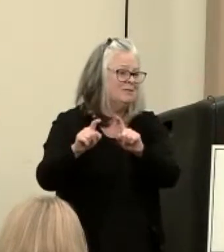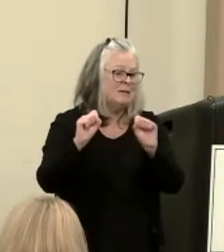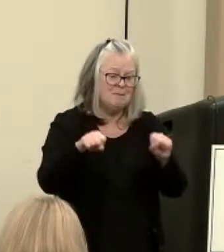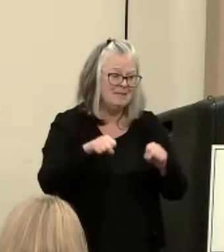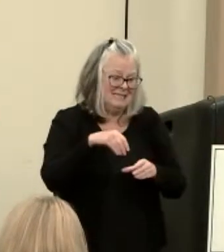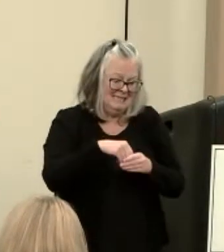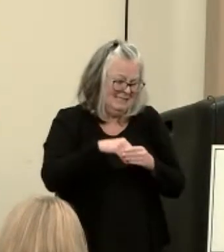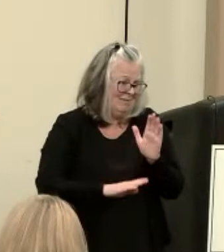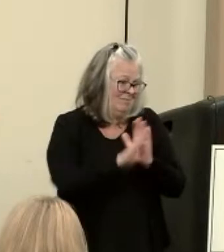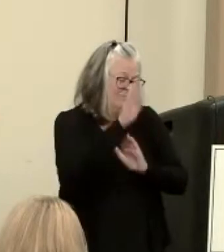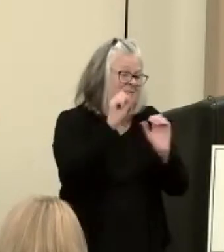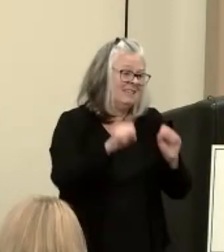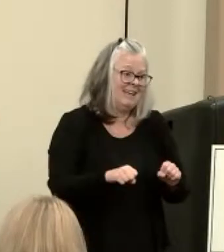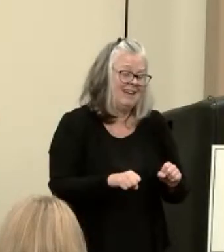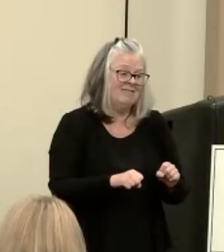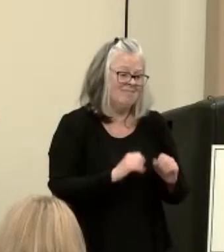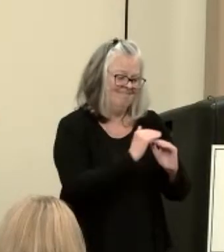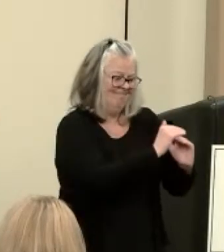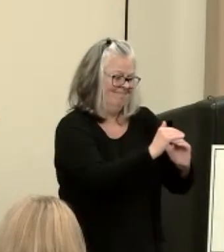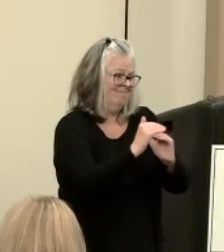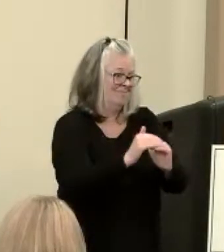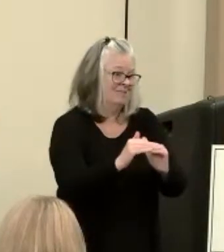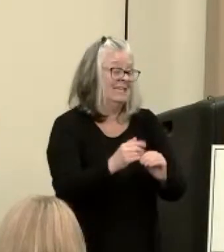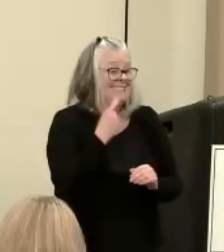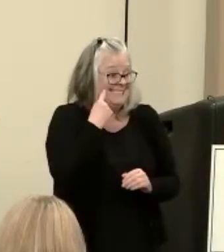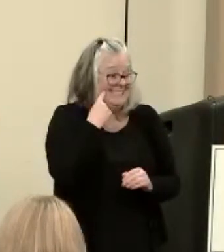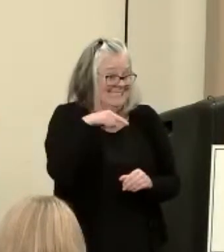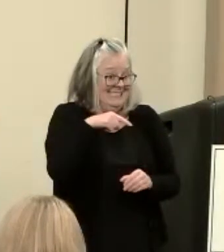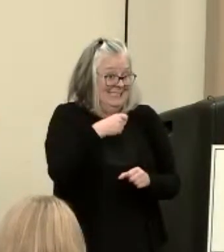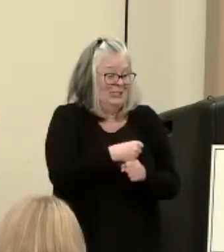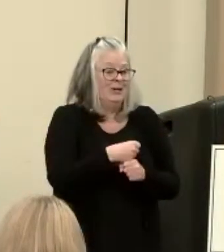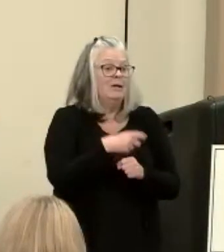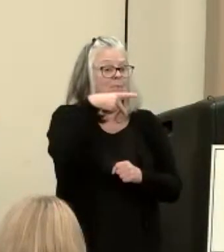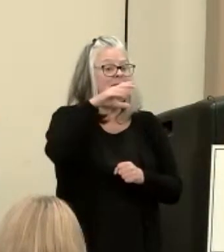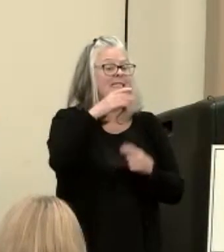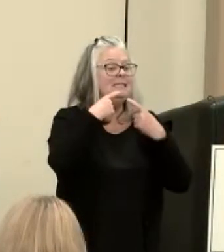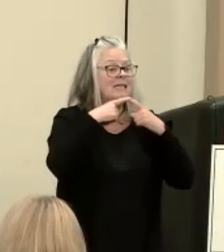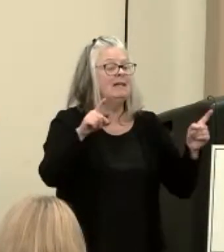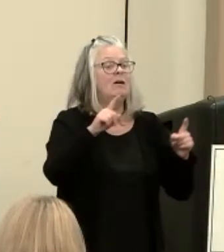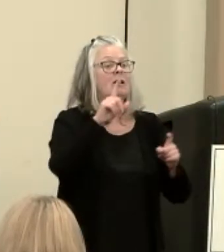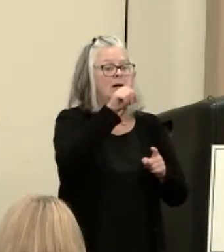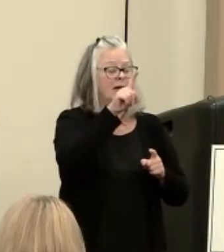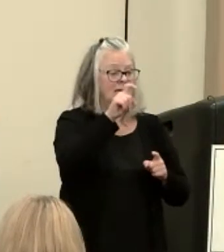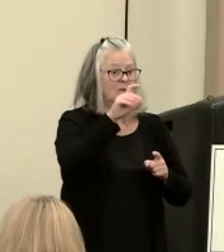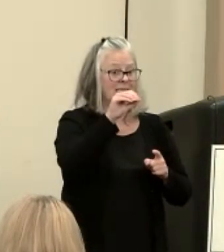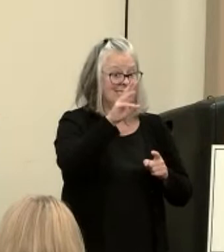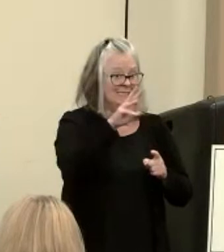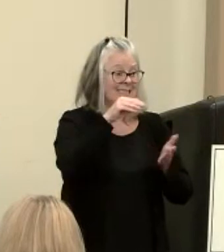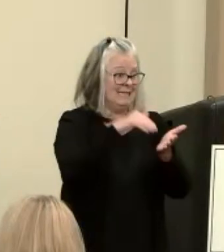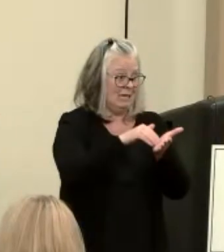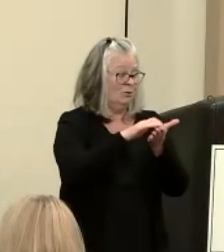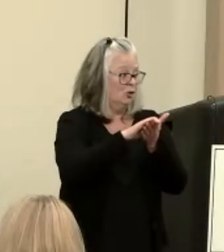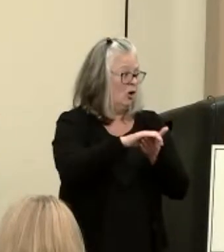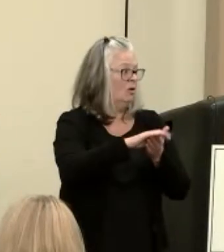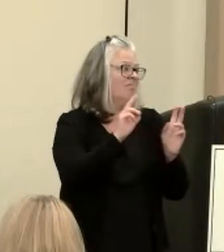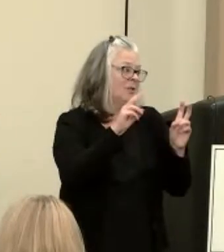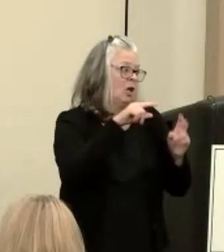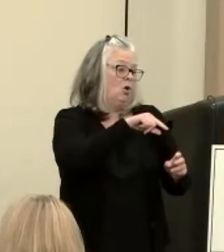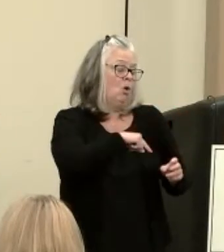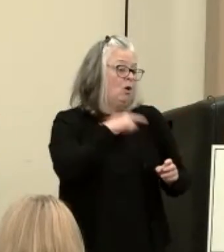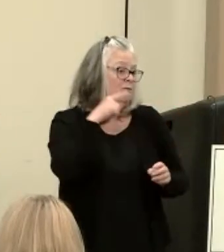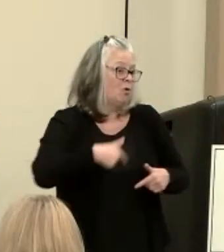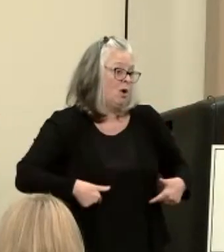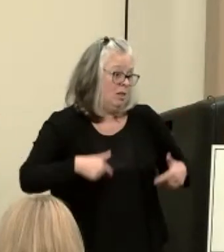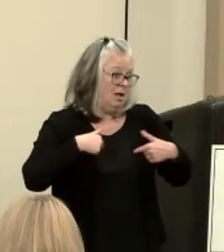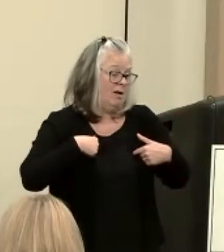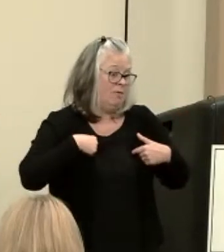unleash within them. And that is why earlier this year, the PC government announced a $600,000 Quality for Life Improvement